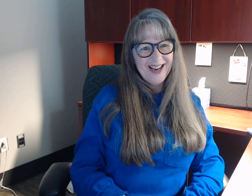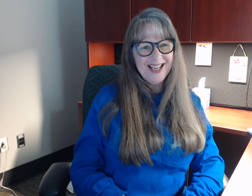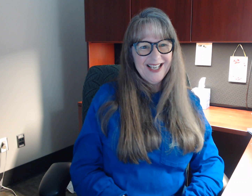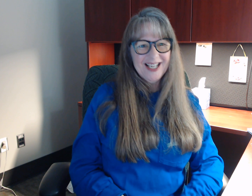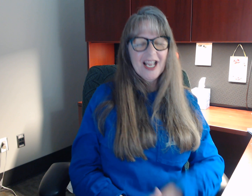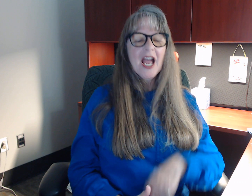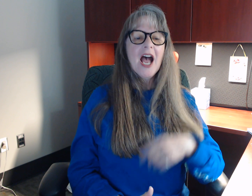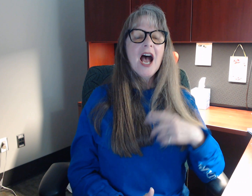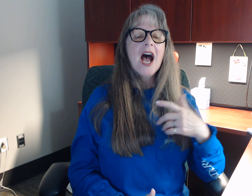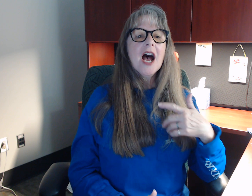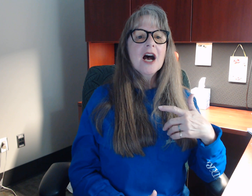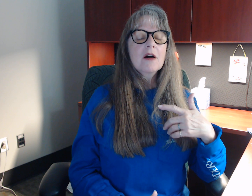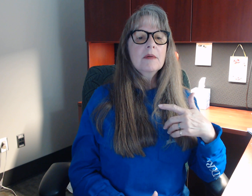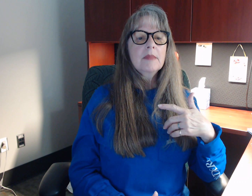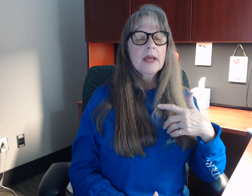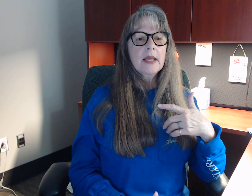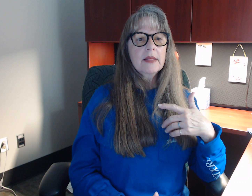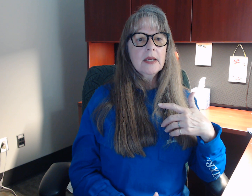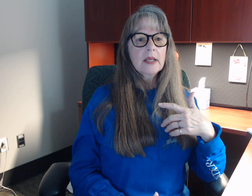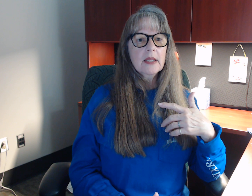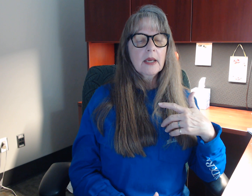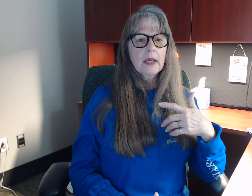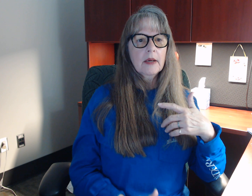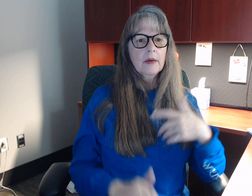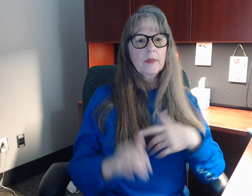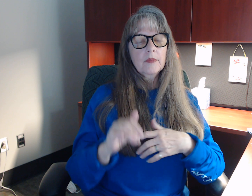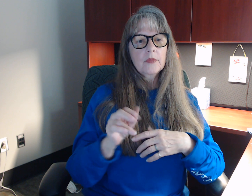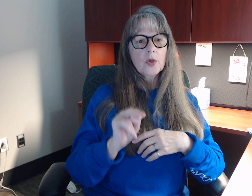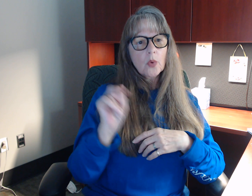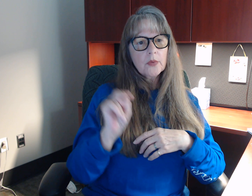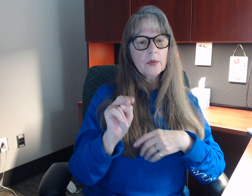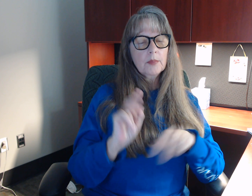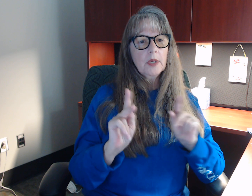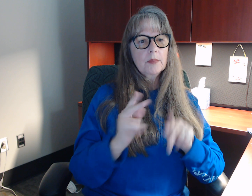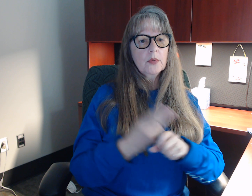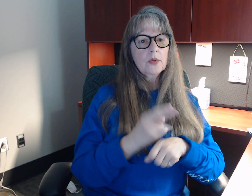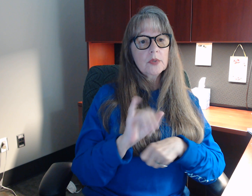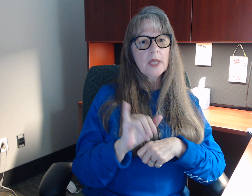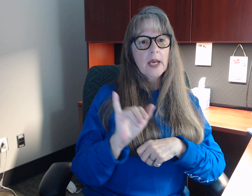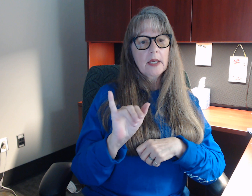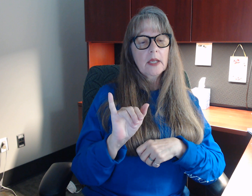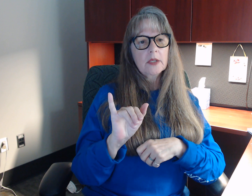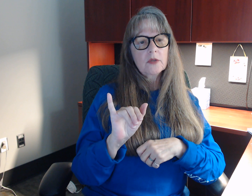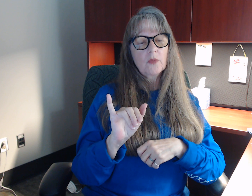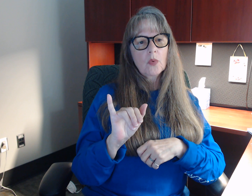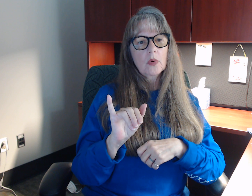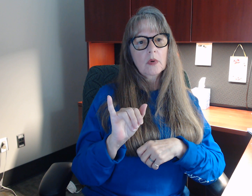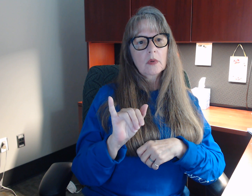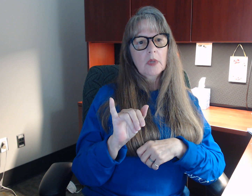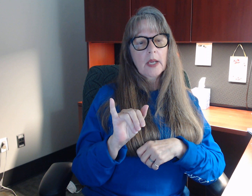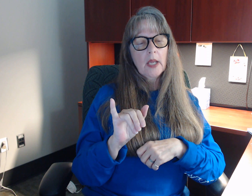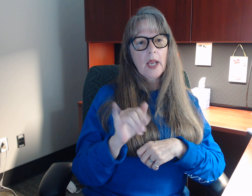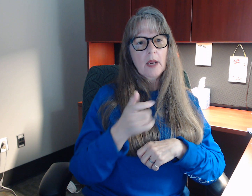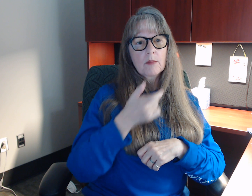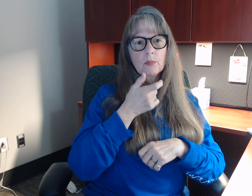right? And then the Northern people use that as for like a